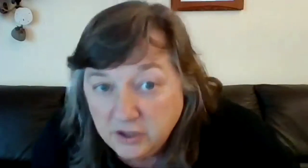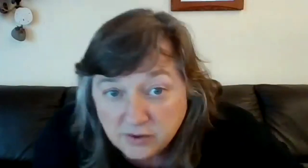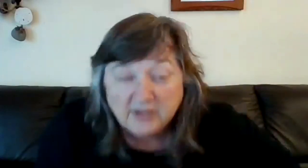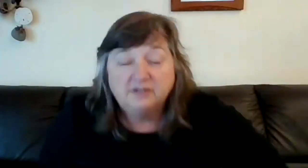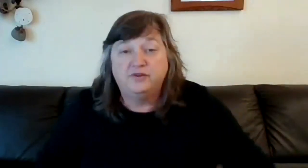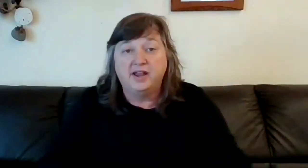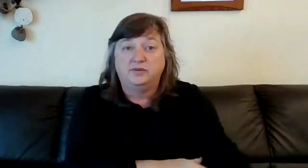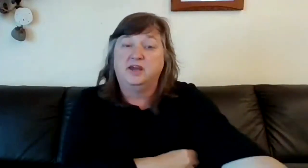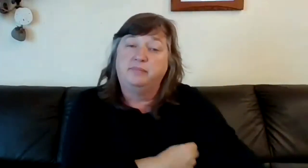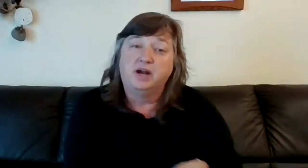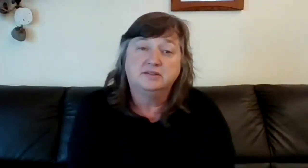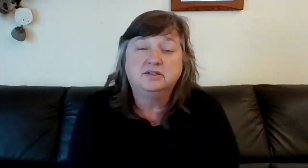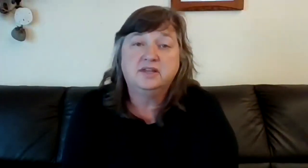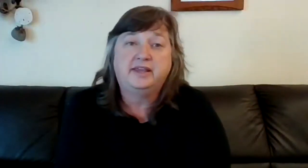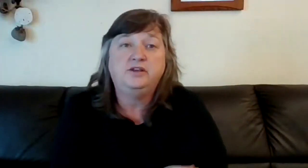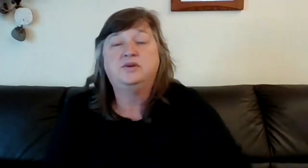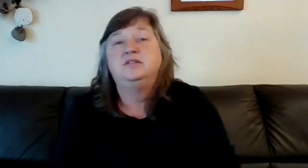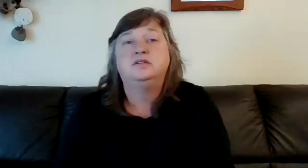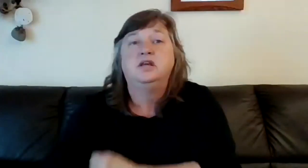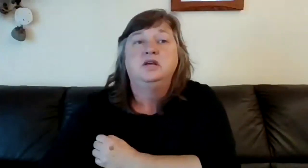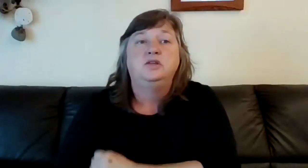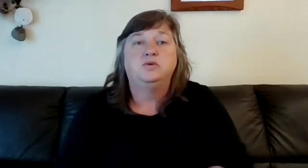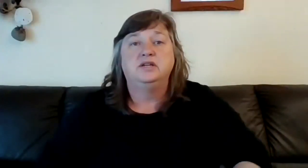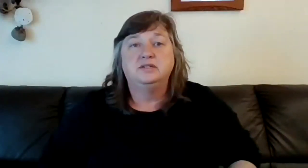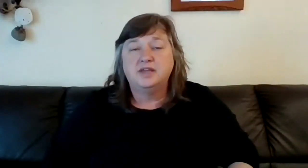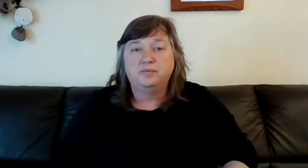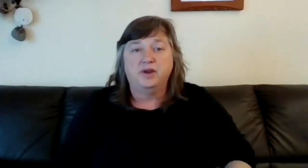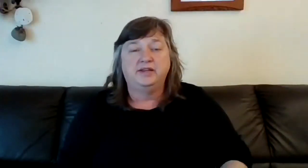You can define what that box looks like, and you can separate,